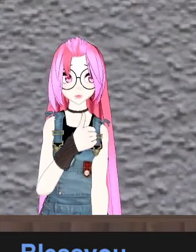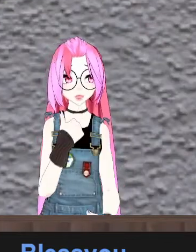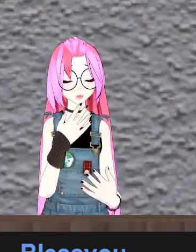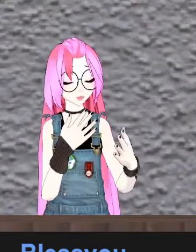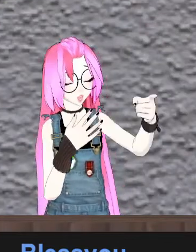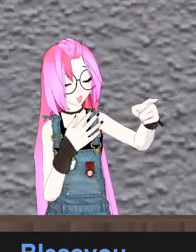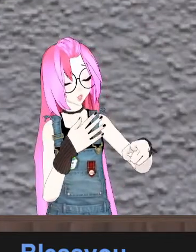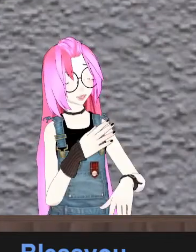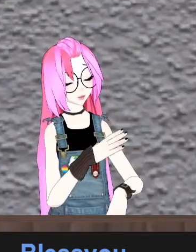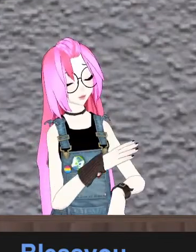Good? Yeah, what's up?